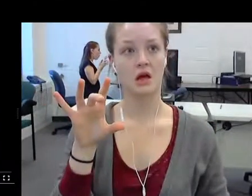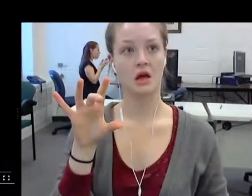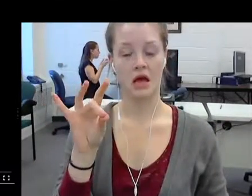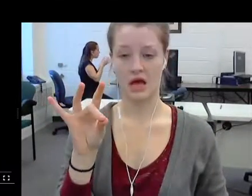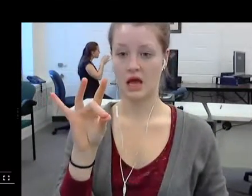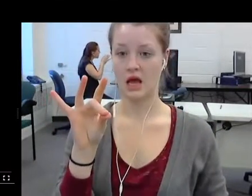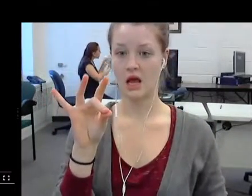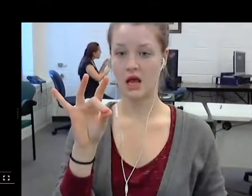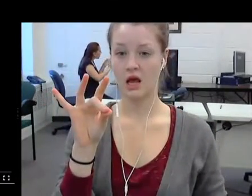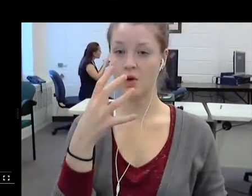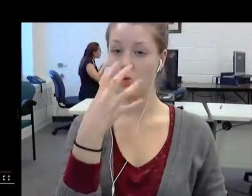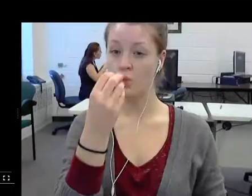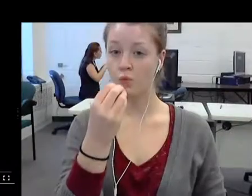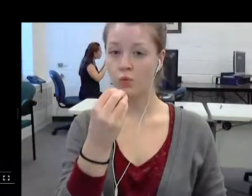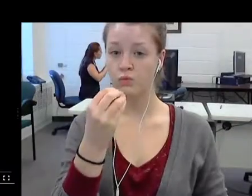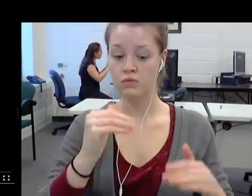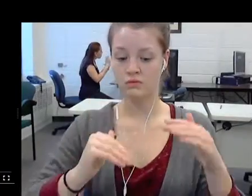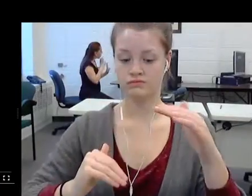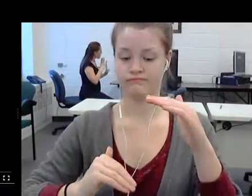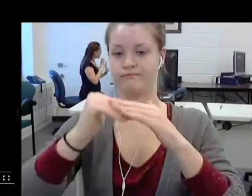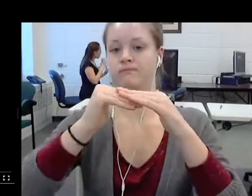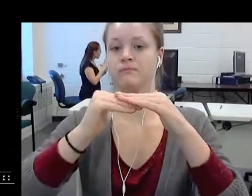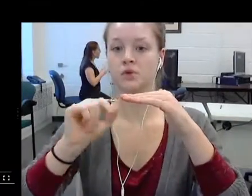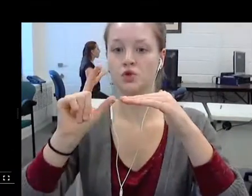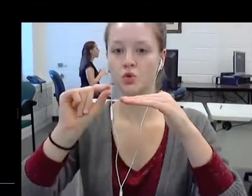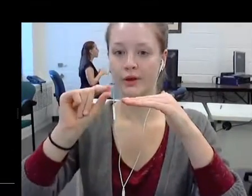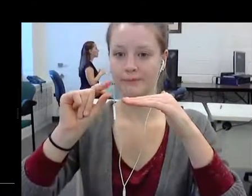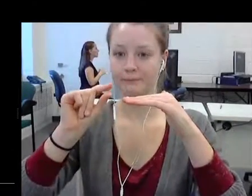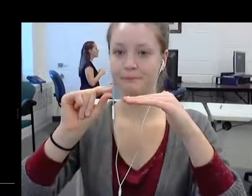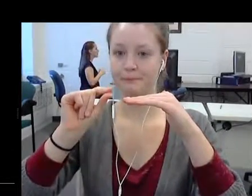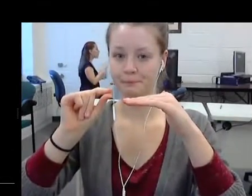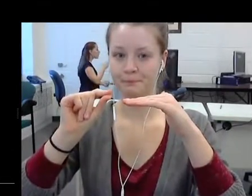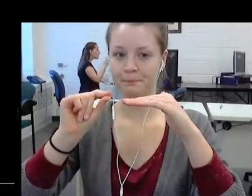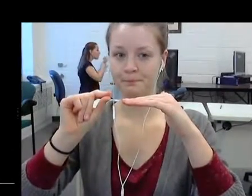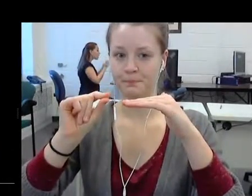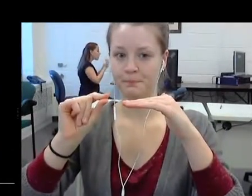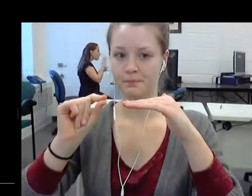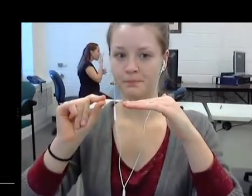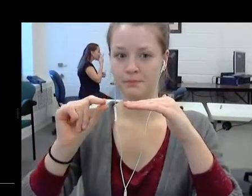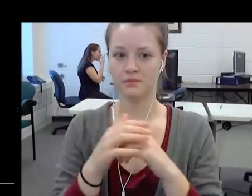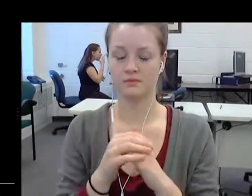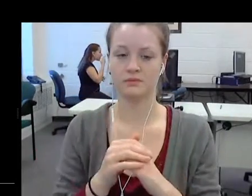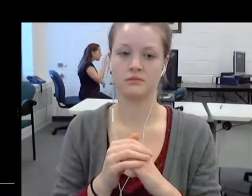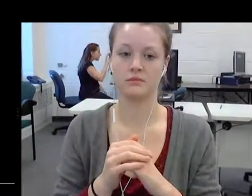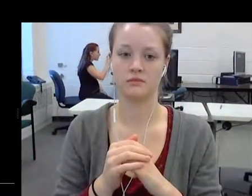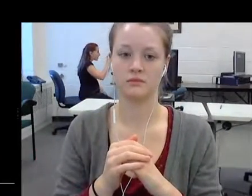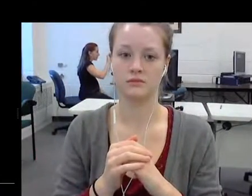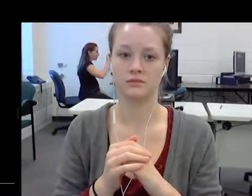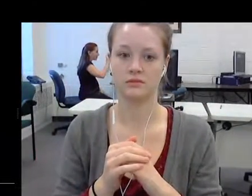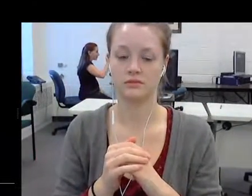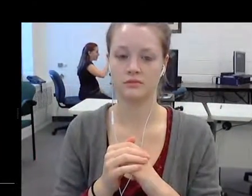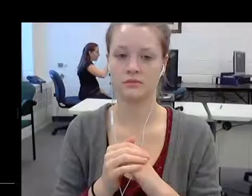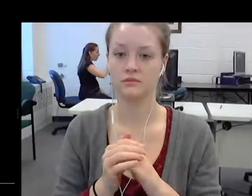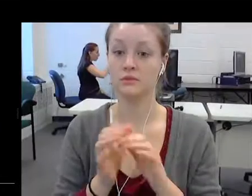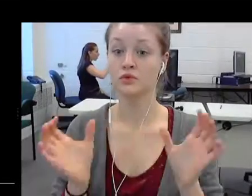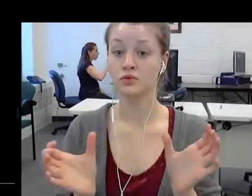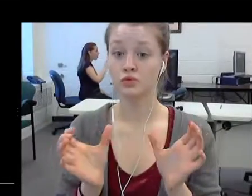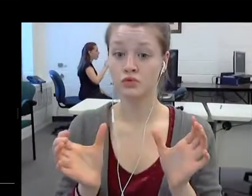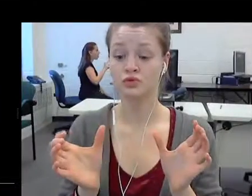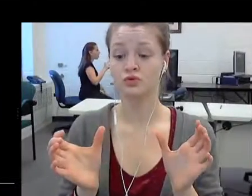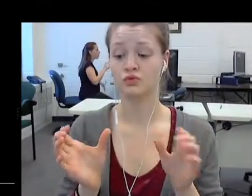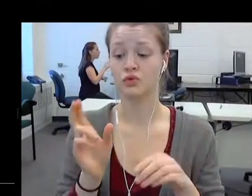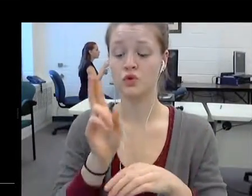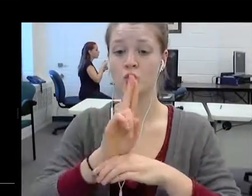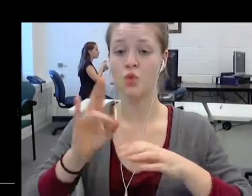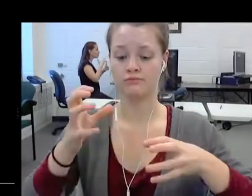word 8 or 20 because I'm trying to keep everything short. It's very much encouraged to use abbreviations rather